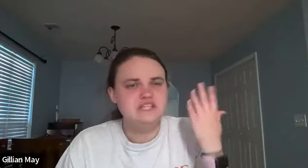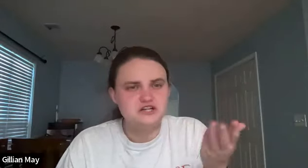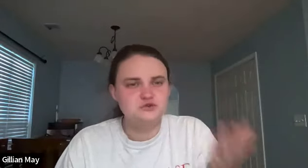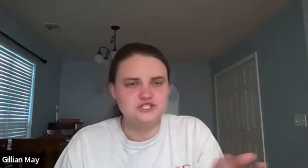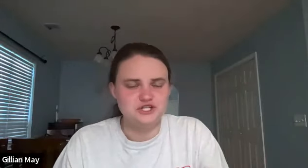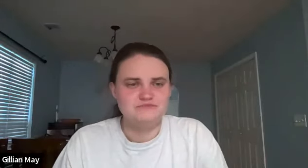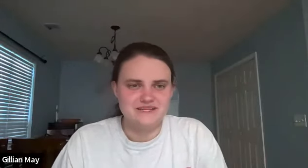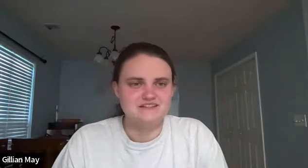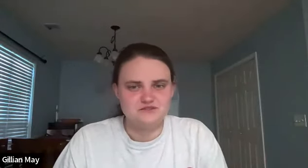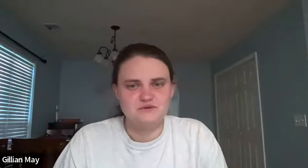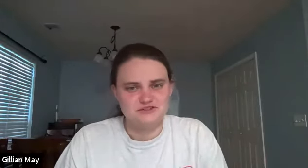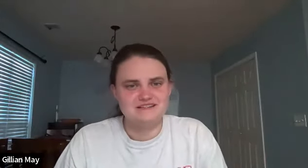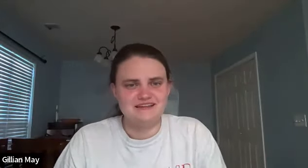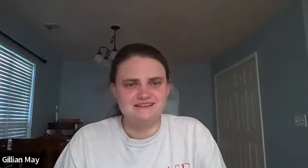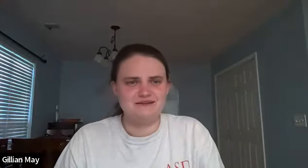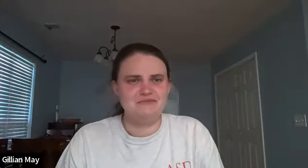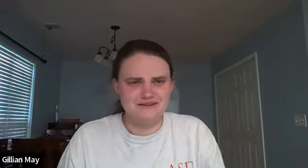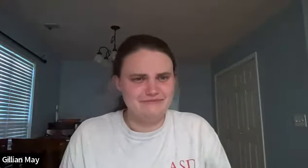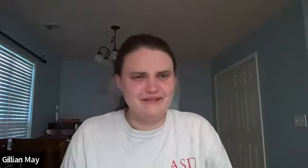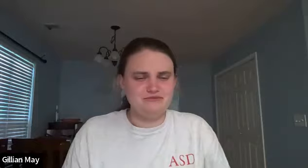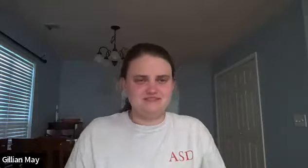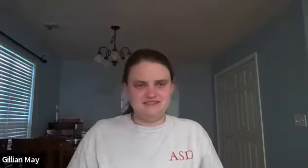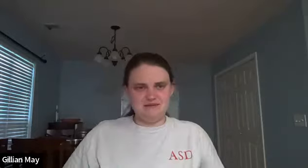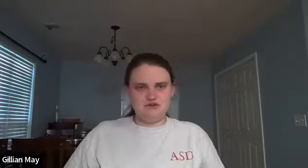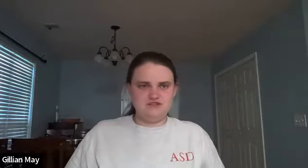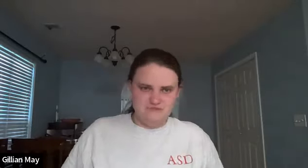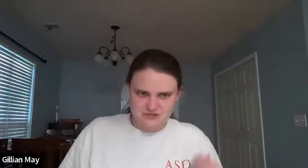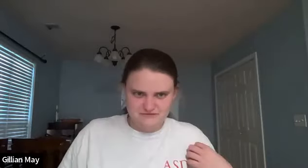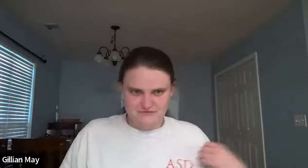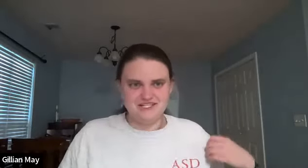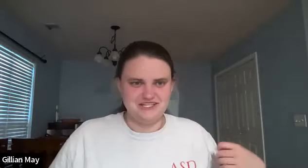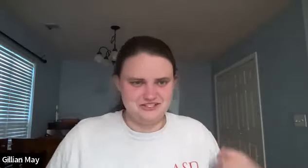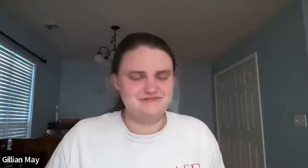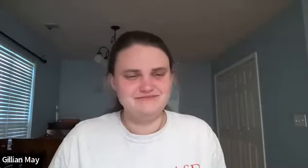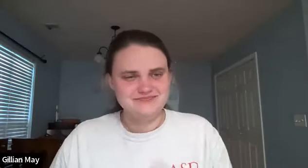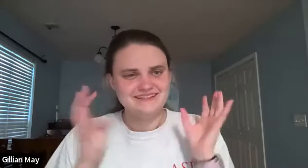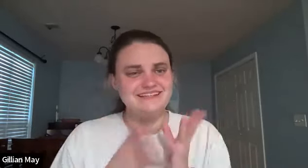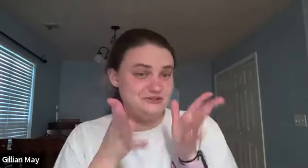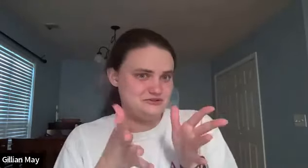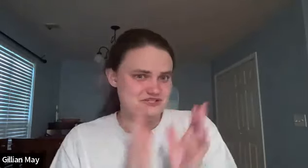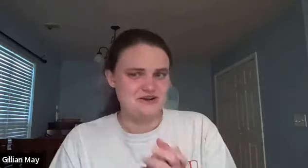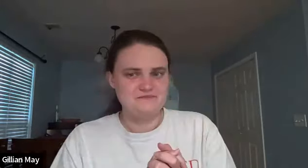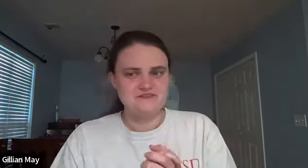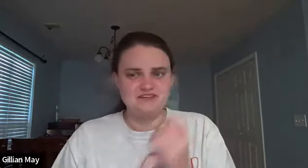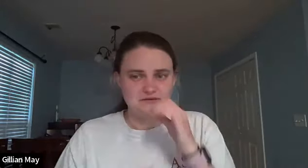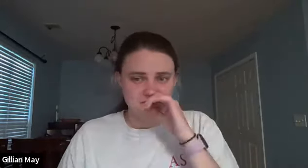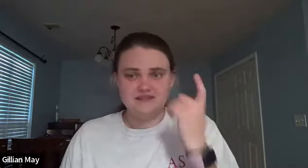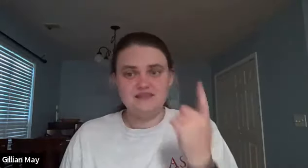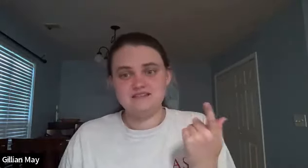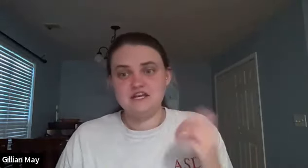geared towards you, basically is what I was trying to say. Because I was like, I'm not going to make you say personal information and just geared towards y'all. So yes, like a